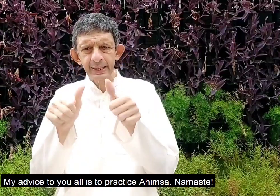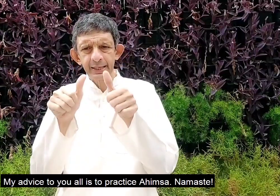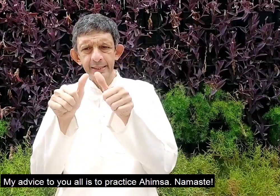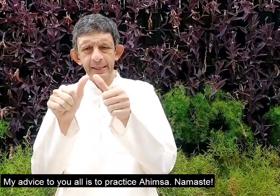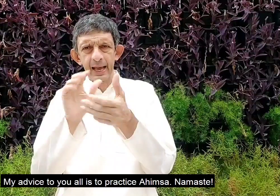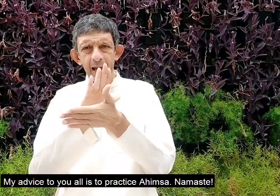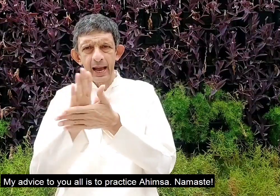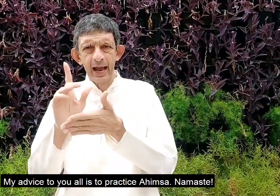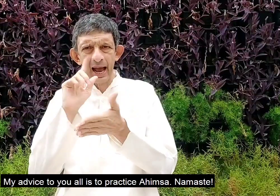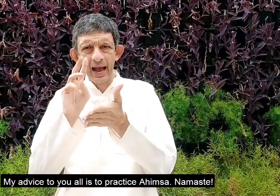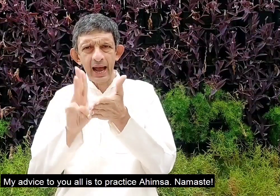Namaste.